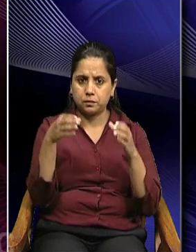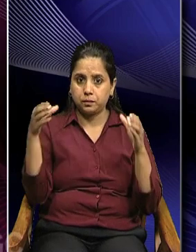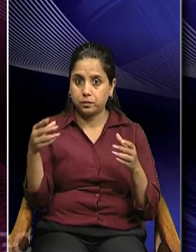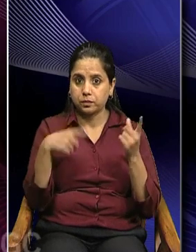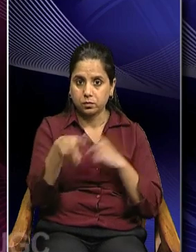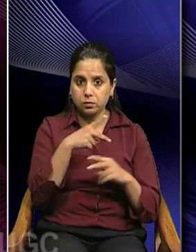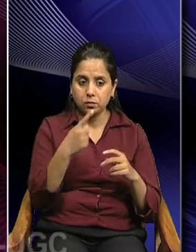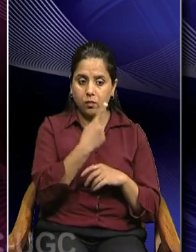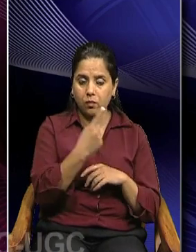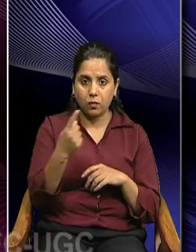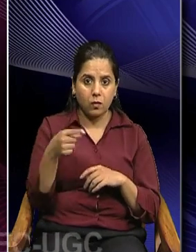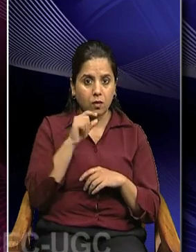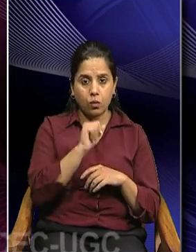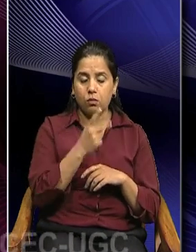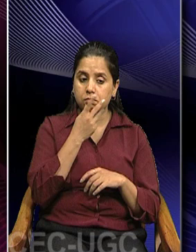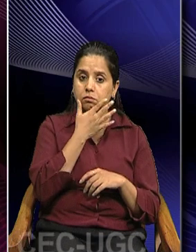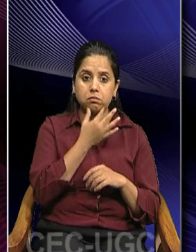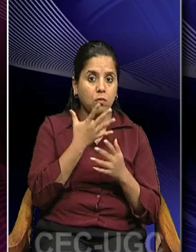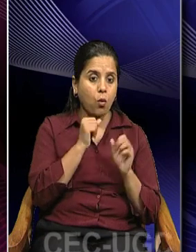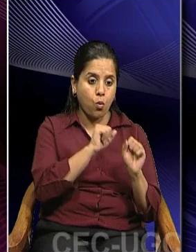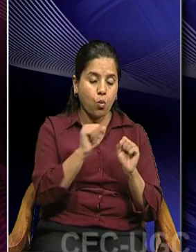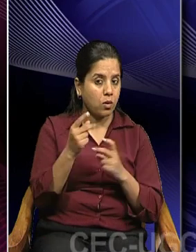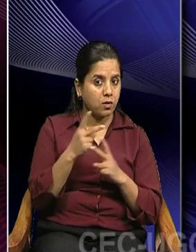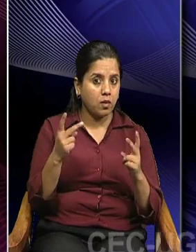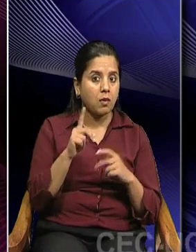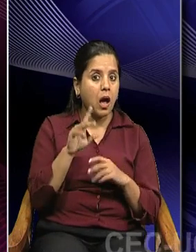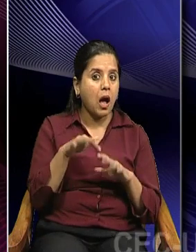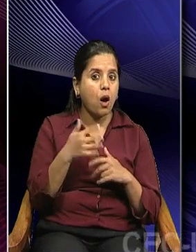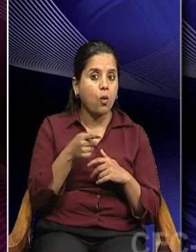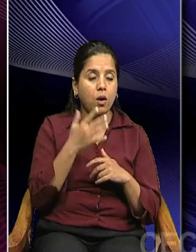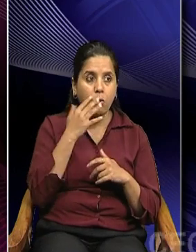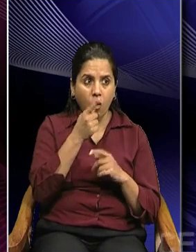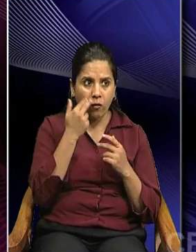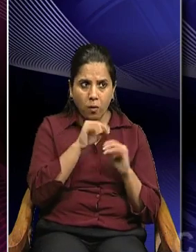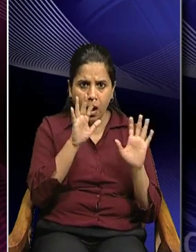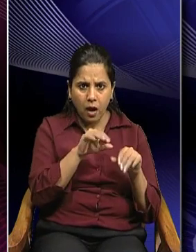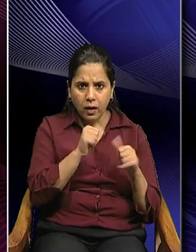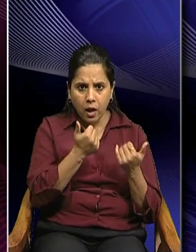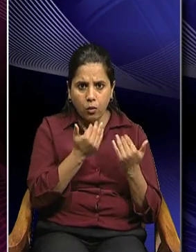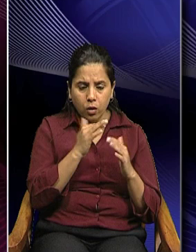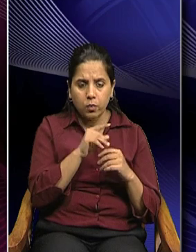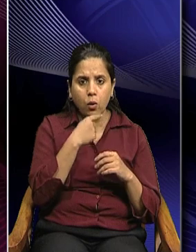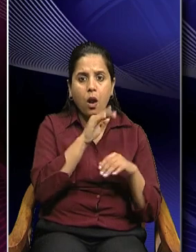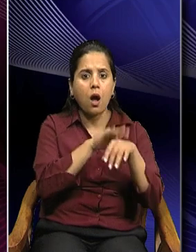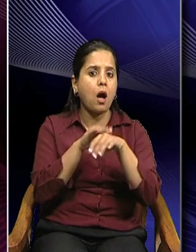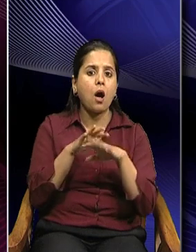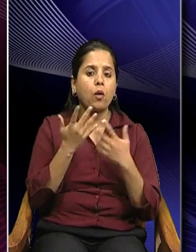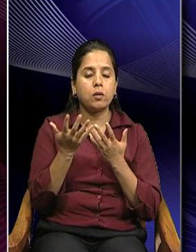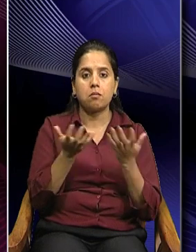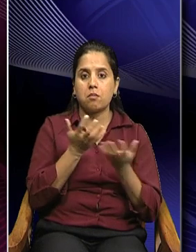these is a very lucrative segment, but the question is how to find the most influential. So, the marketing approach has